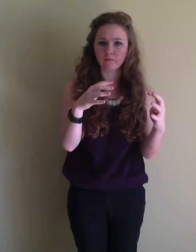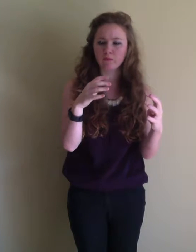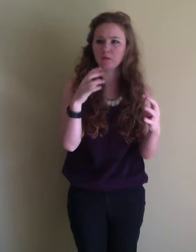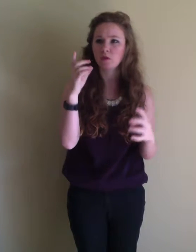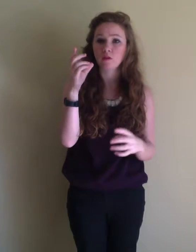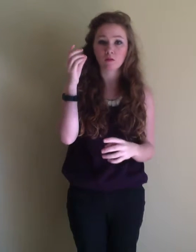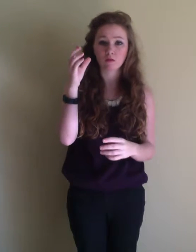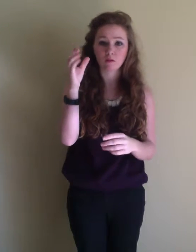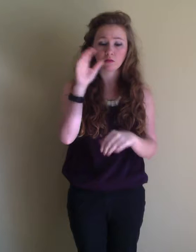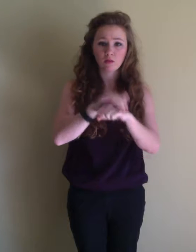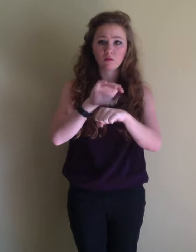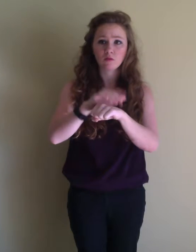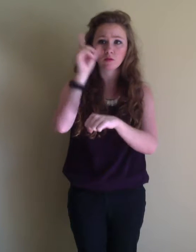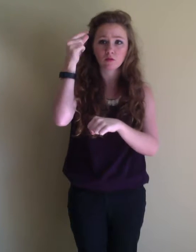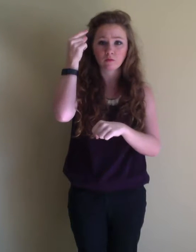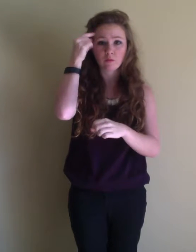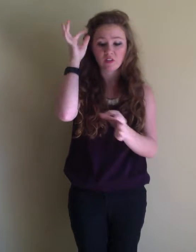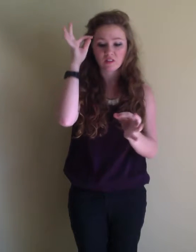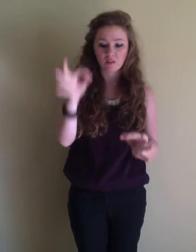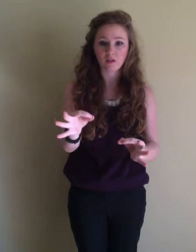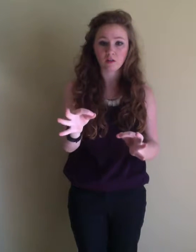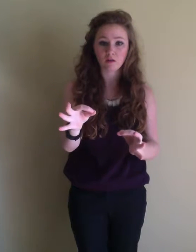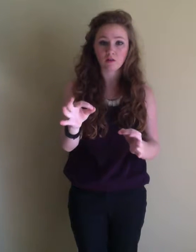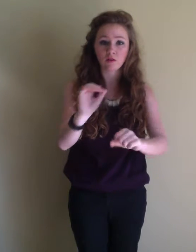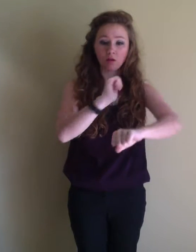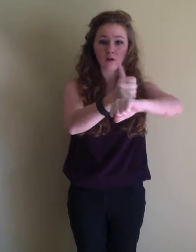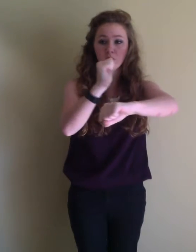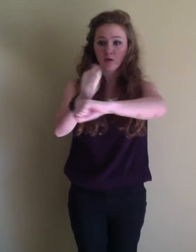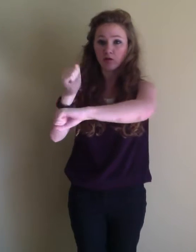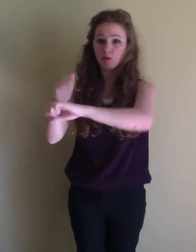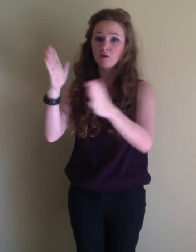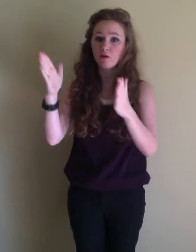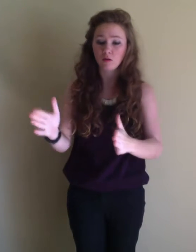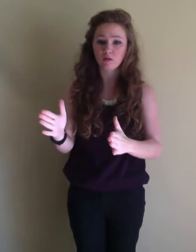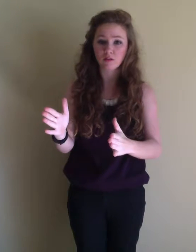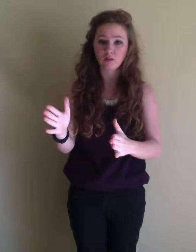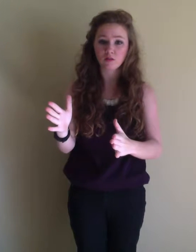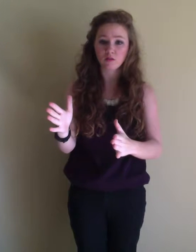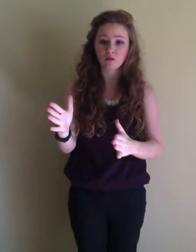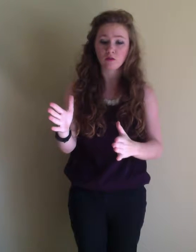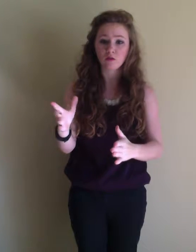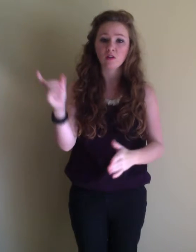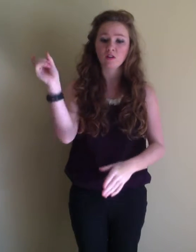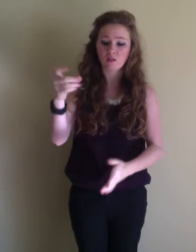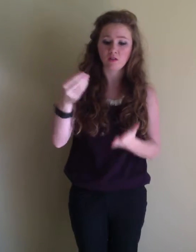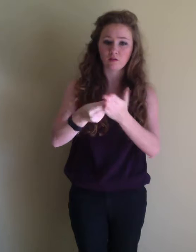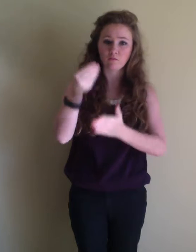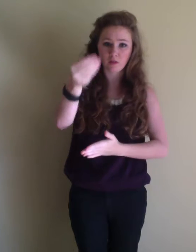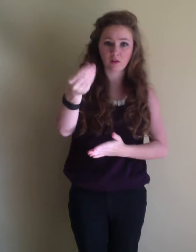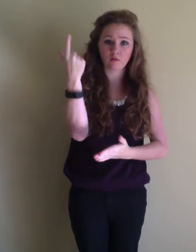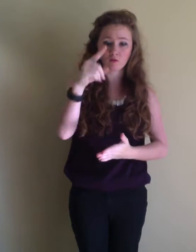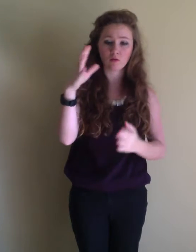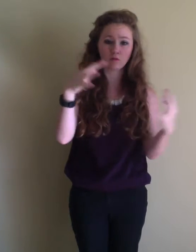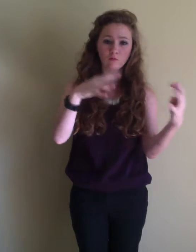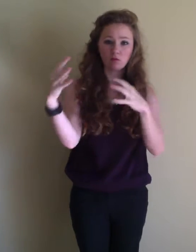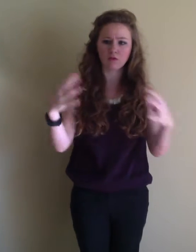pay. And this is what really ticks off the colonists, right? This is kind of what sets everything in motion, the cost of war. So